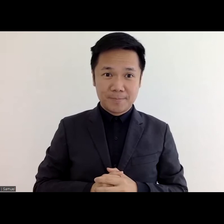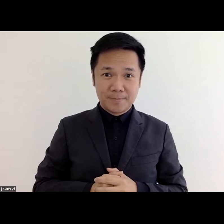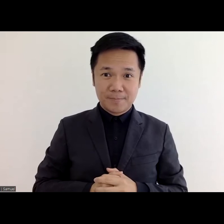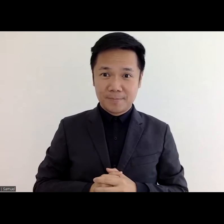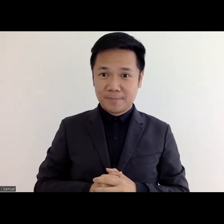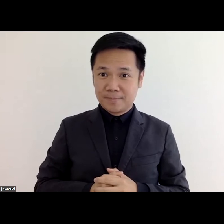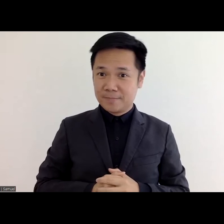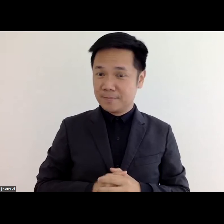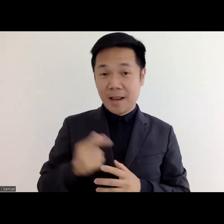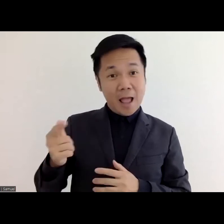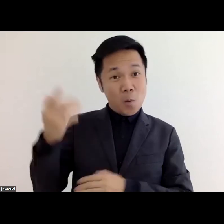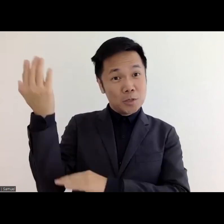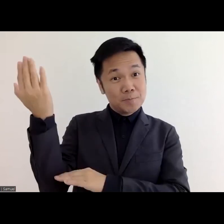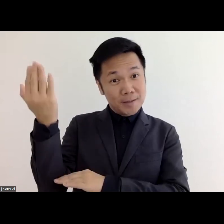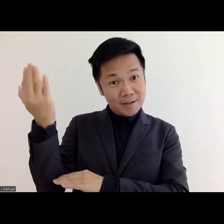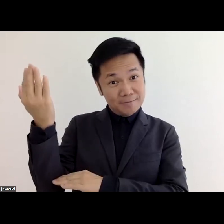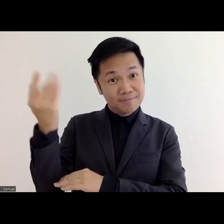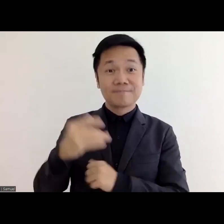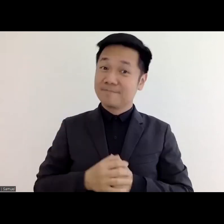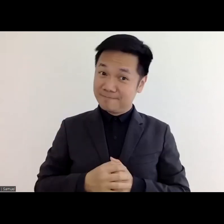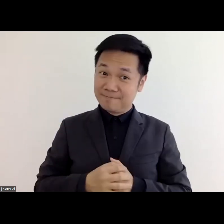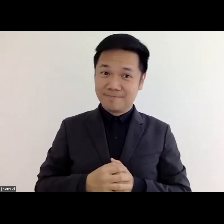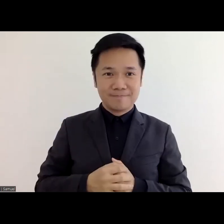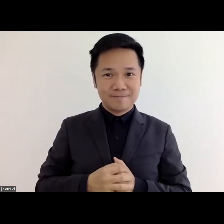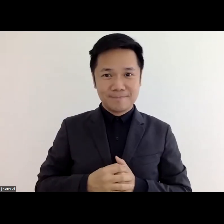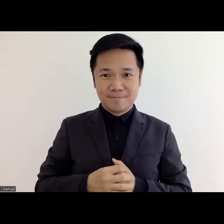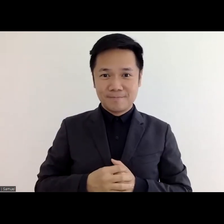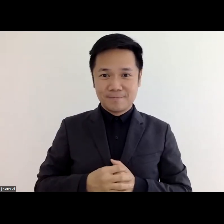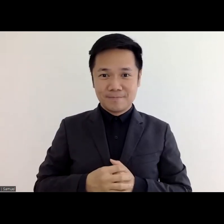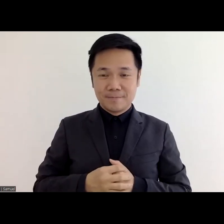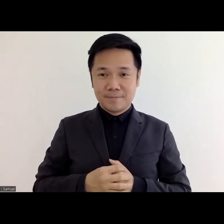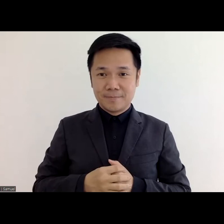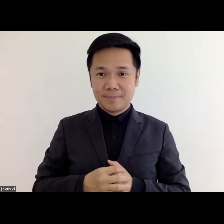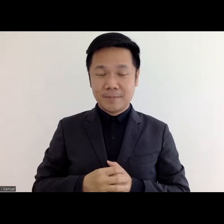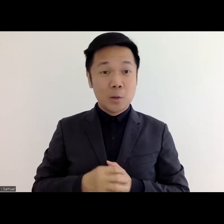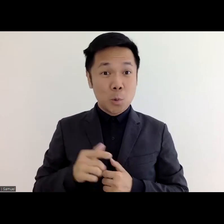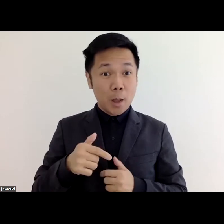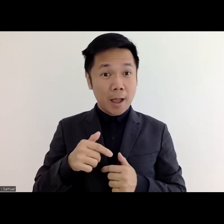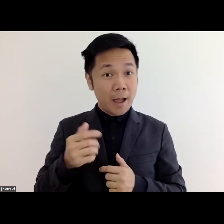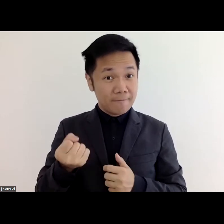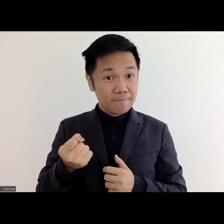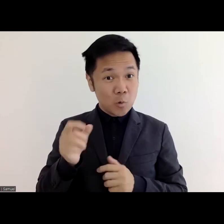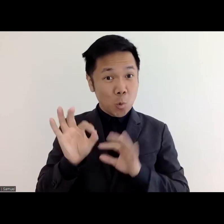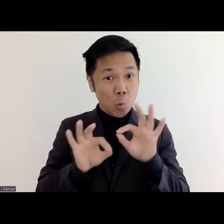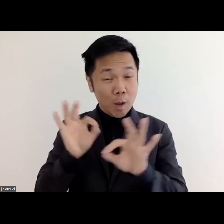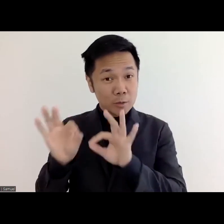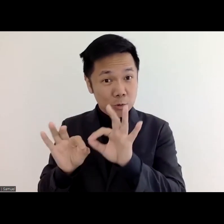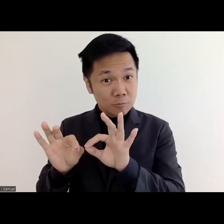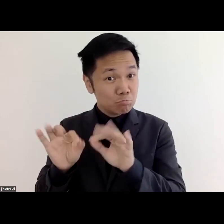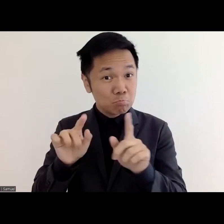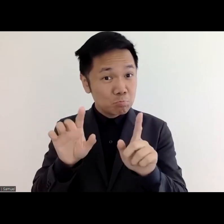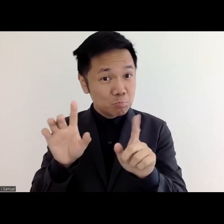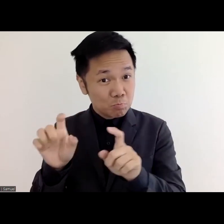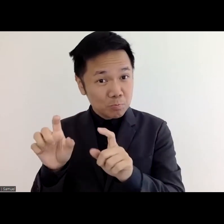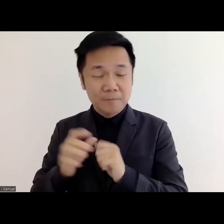our speakers. If you have any question, please tell us, and